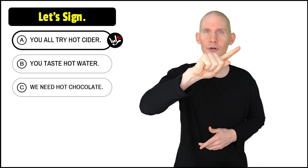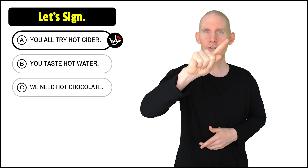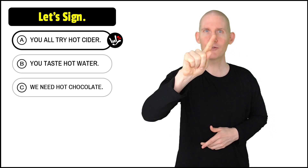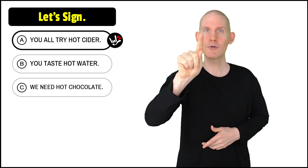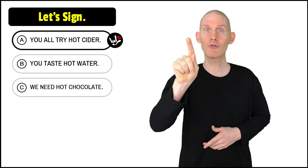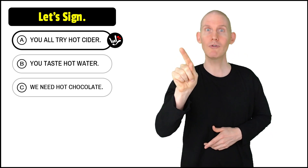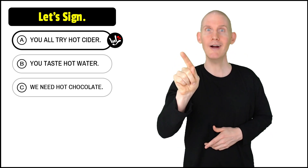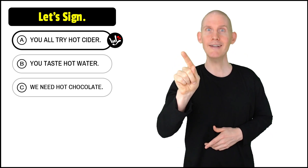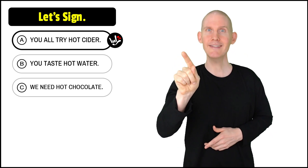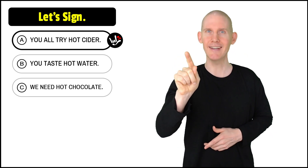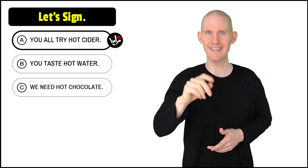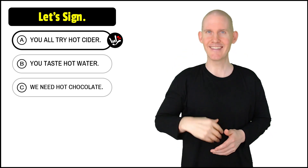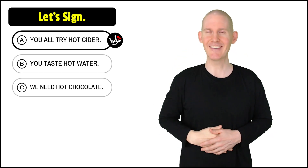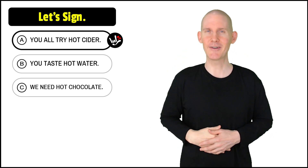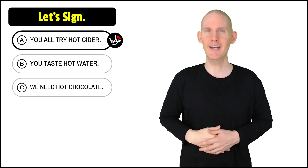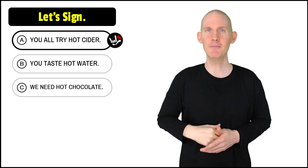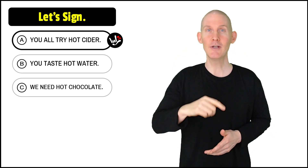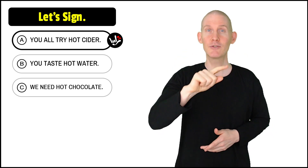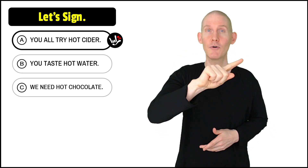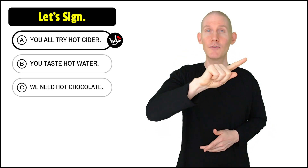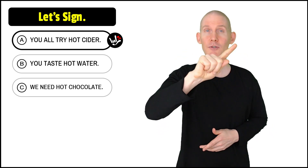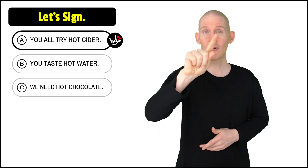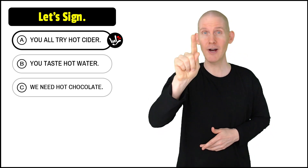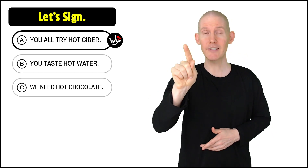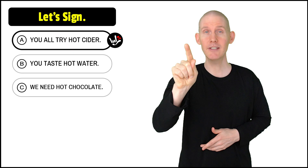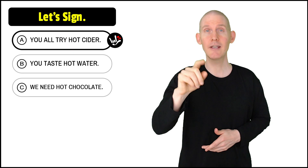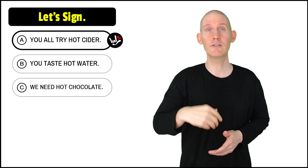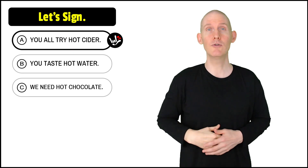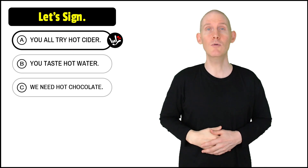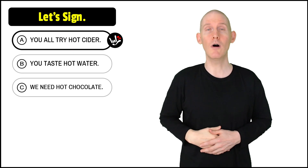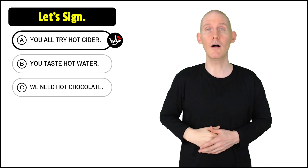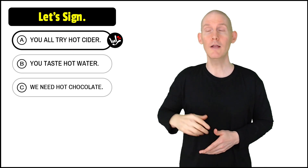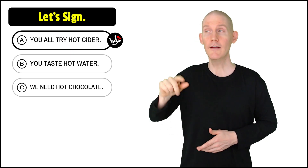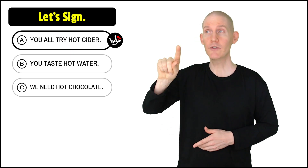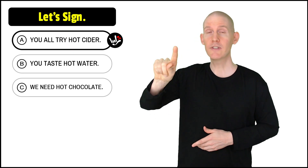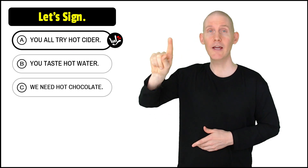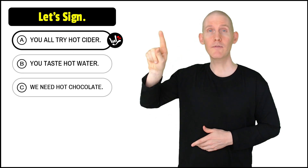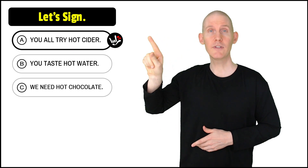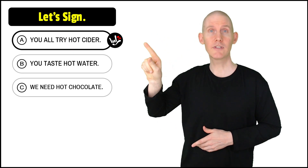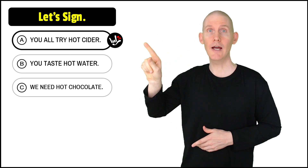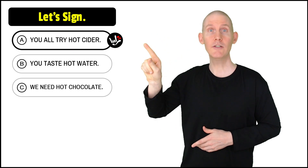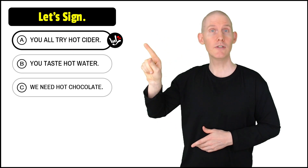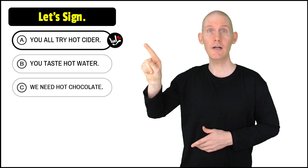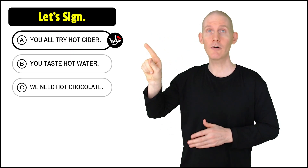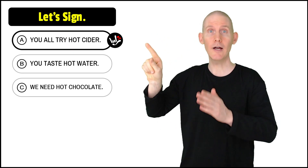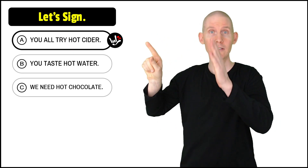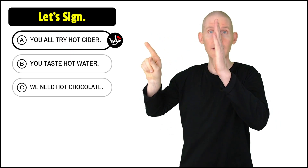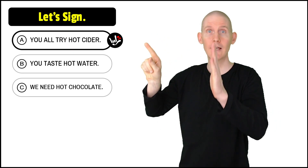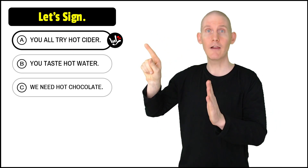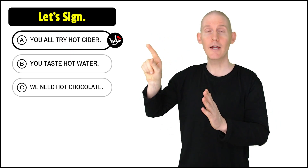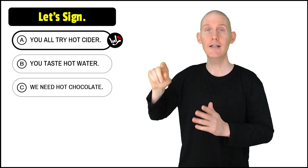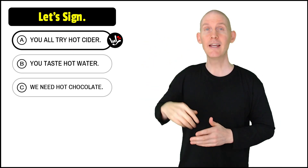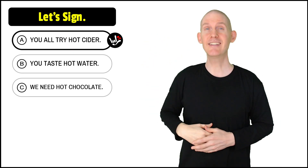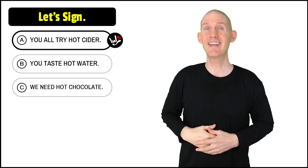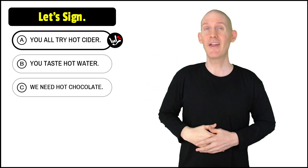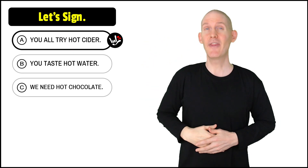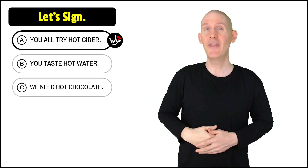to cross it. Okay, so if you cross it, that's you all. If you stay off to the side, you're not crossing that line. It's